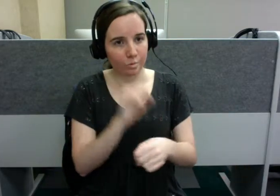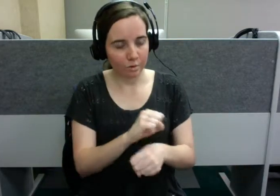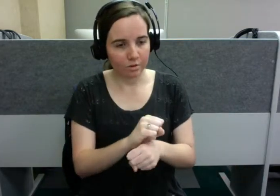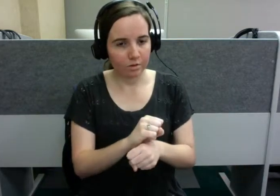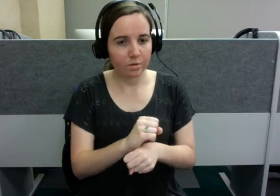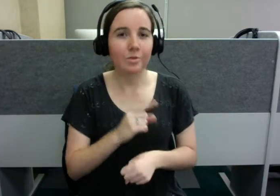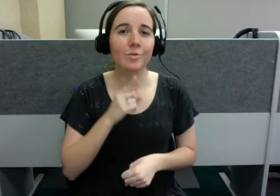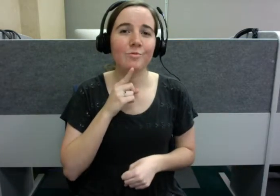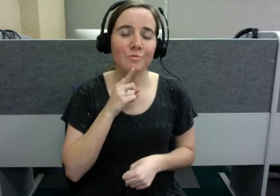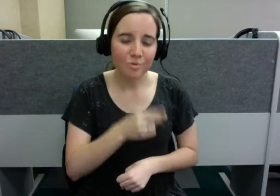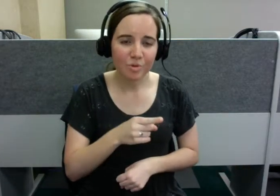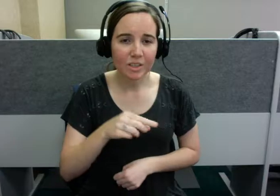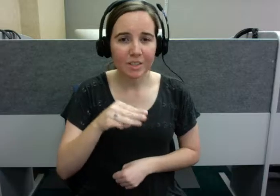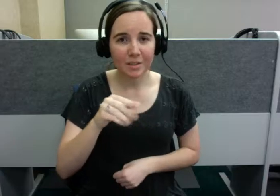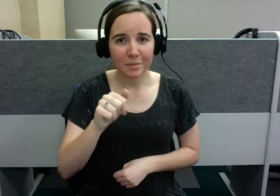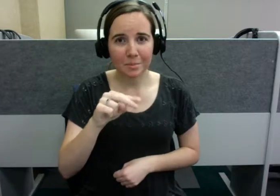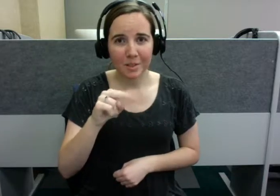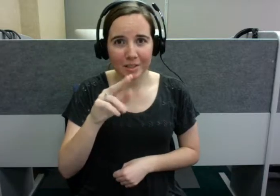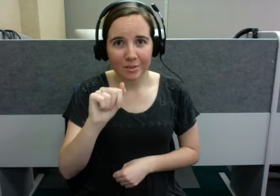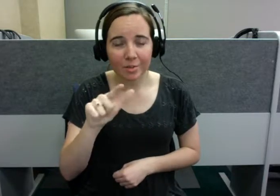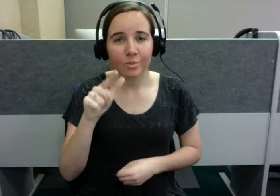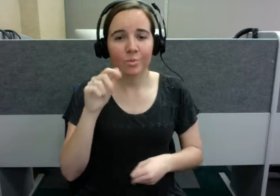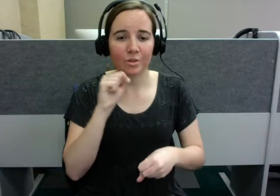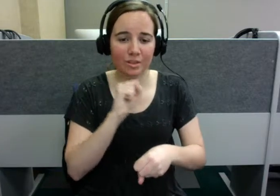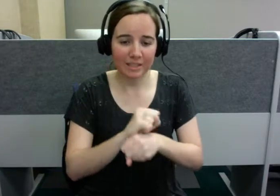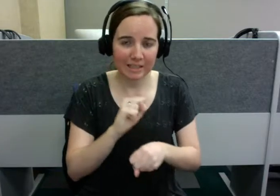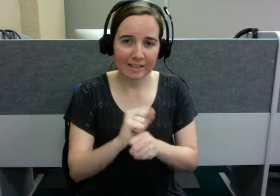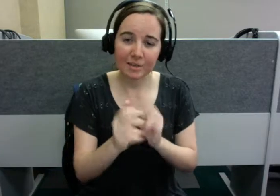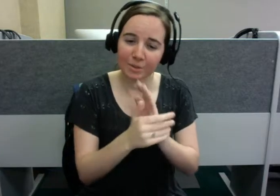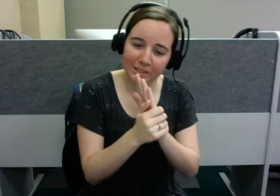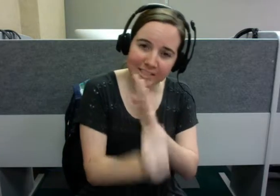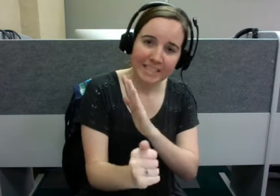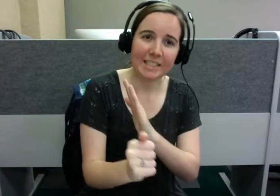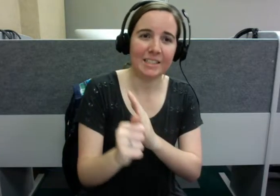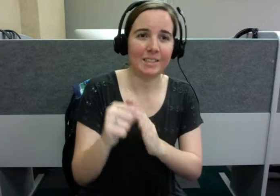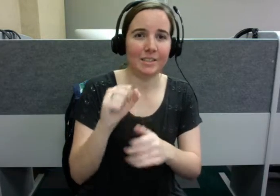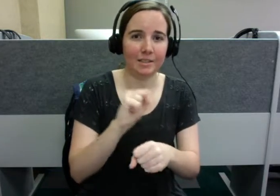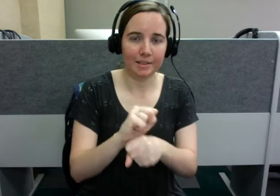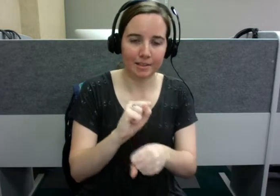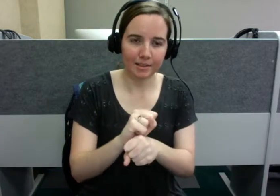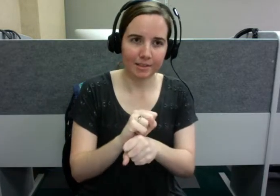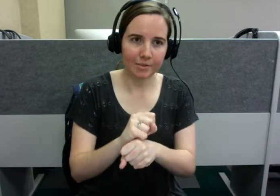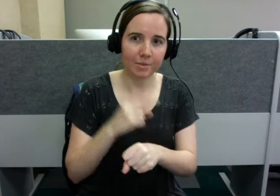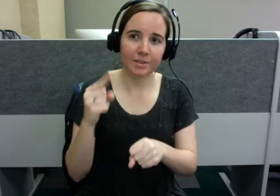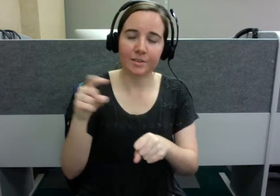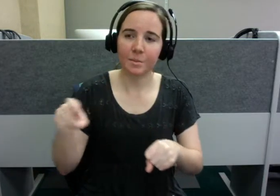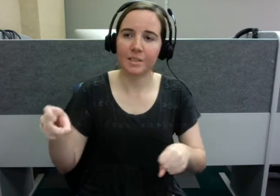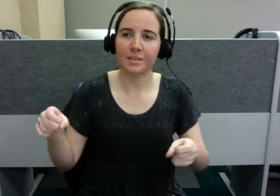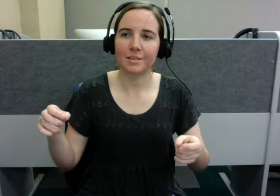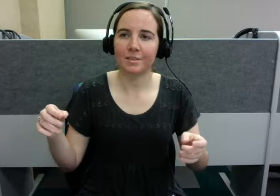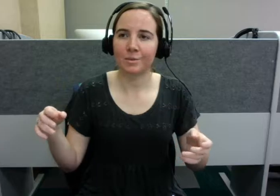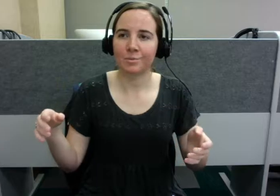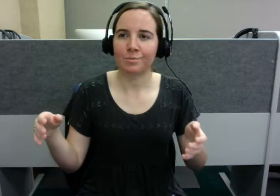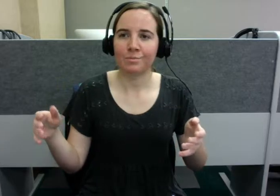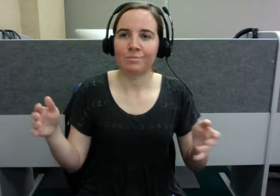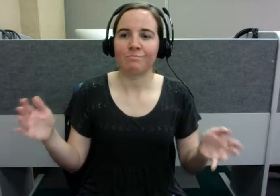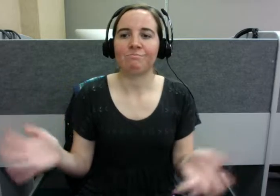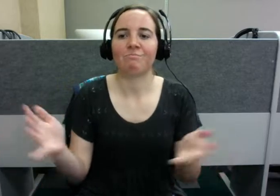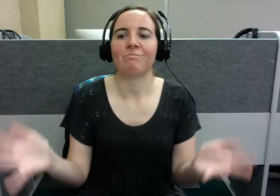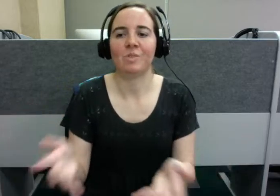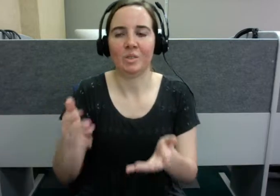Manual labor, skilled labor. Somebody needs to be out there talking about the forgotten benefits. I'm talking